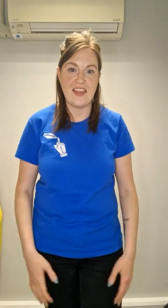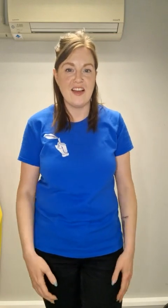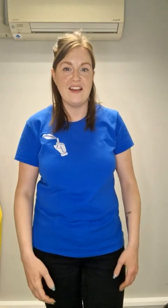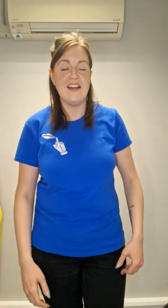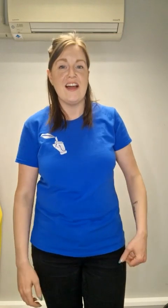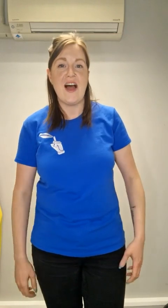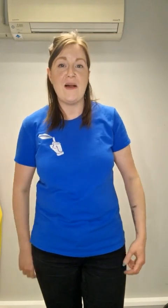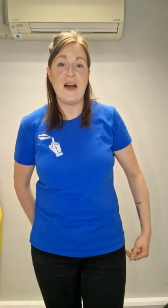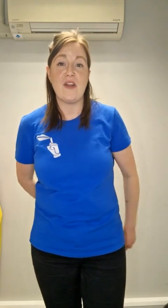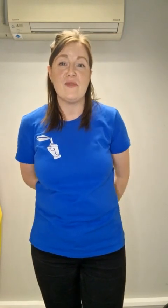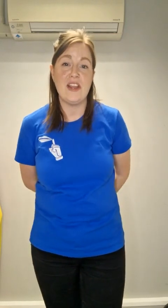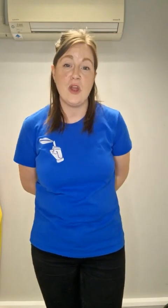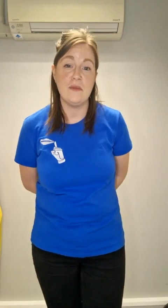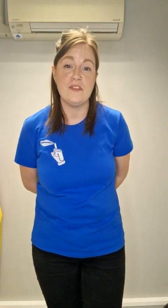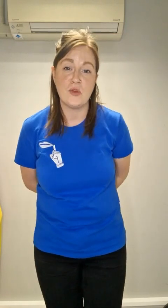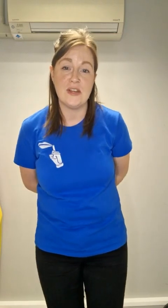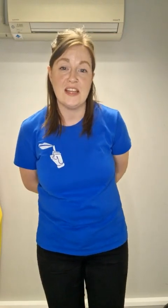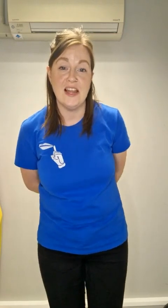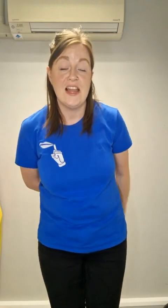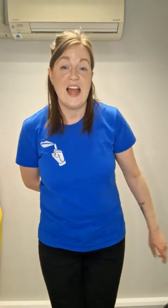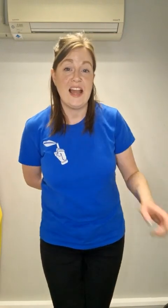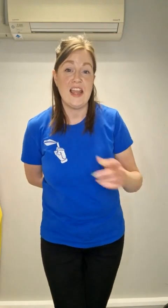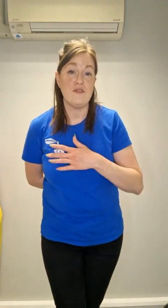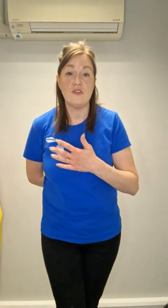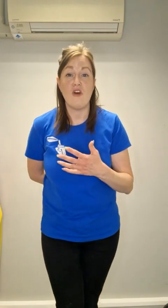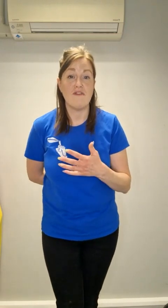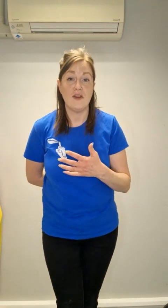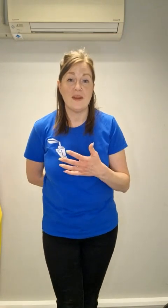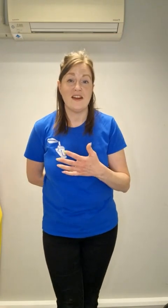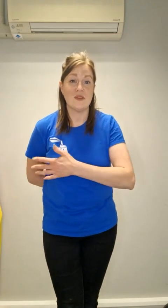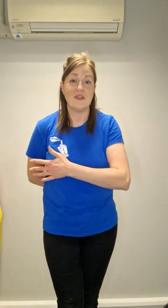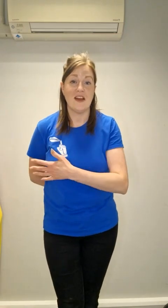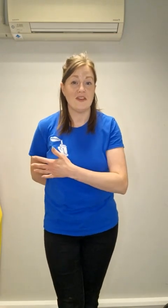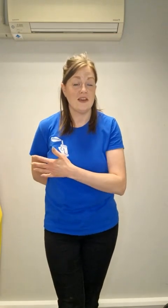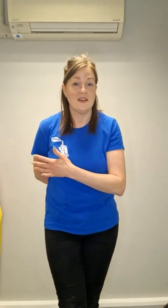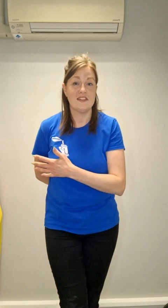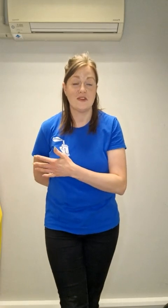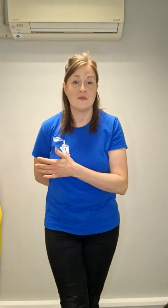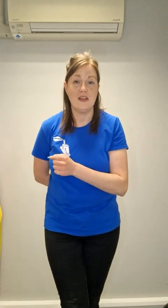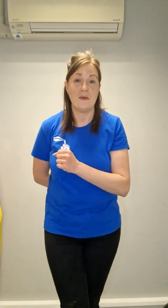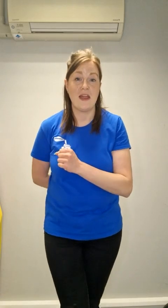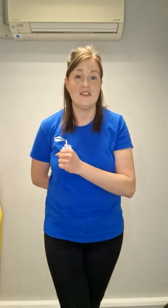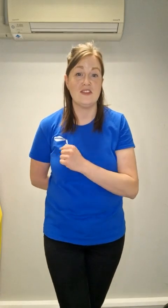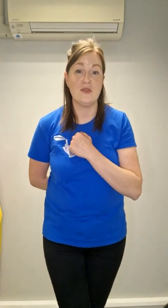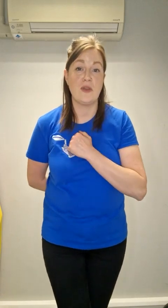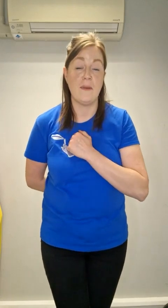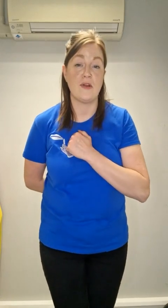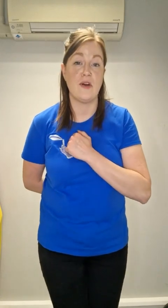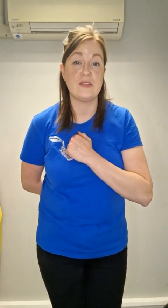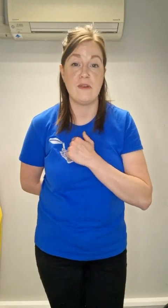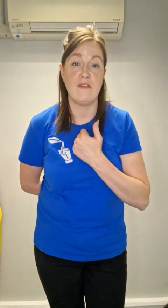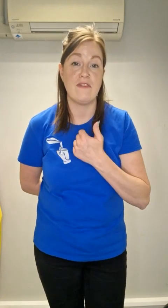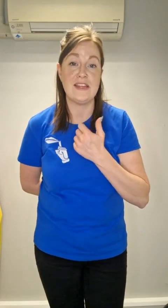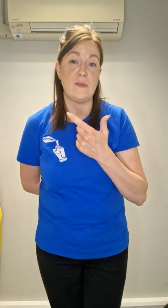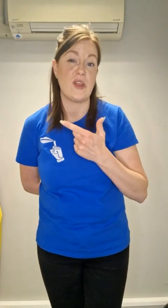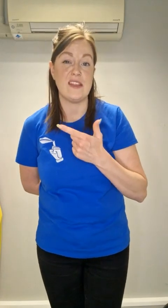together, and I really hope you've enjoyed it. If you're not following us on the other social media pages, do come across. We're on Facebook,